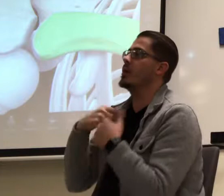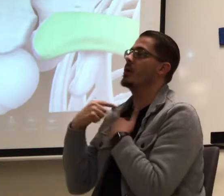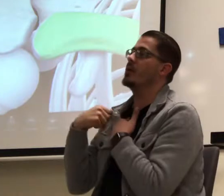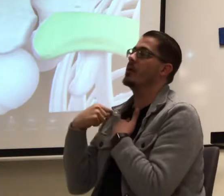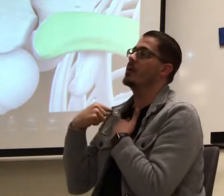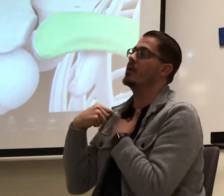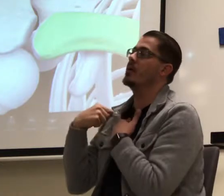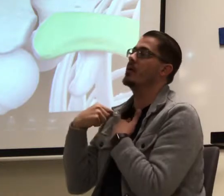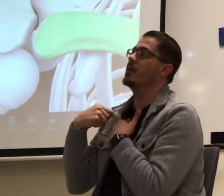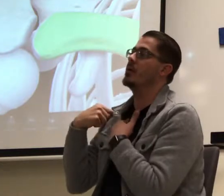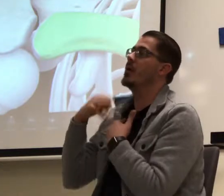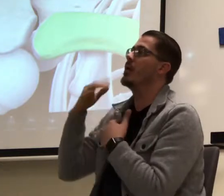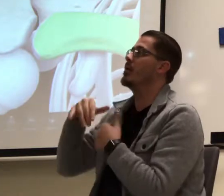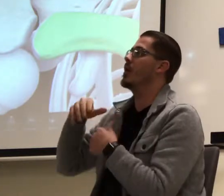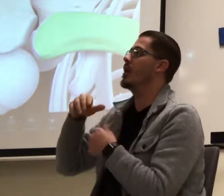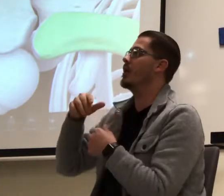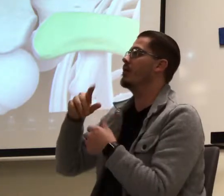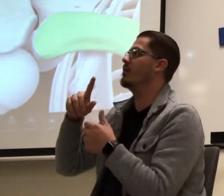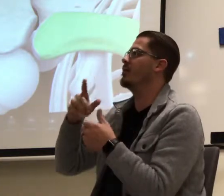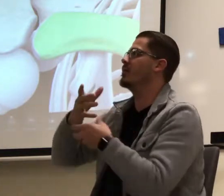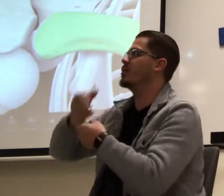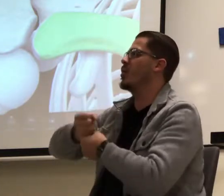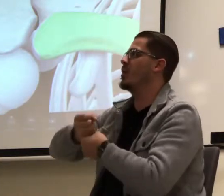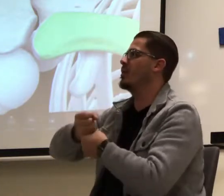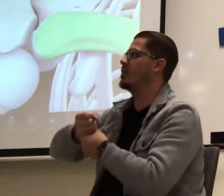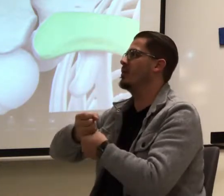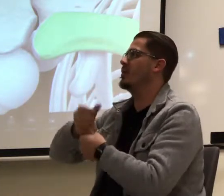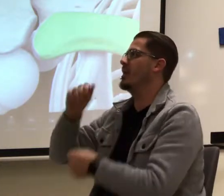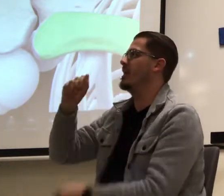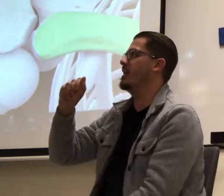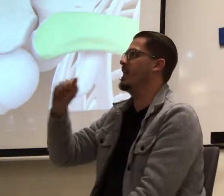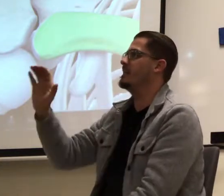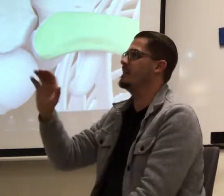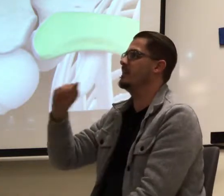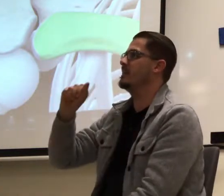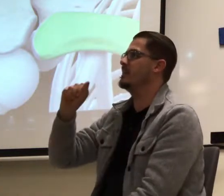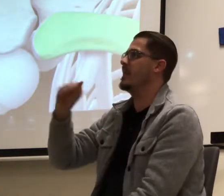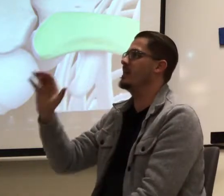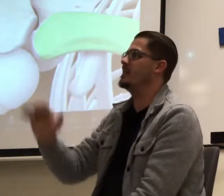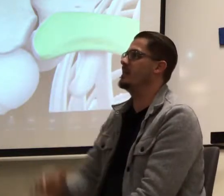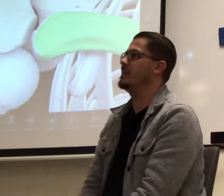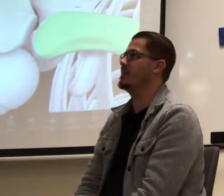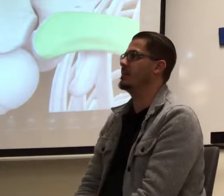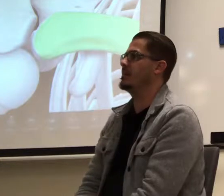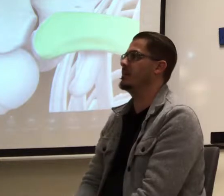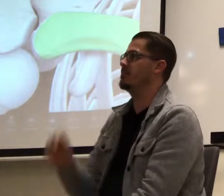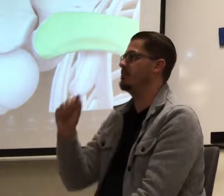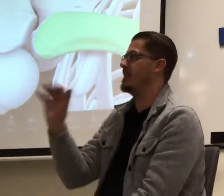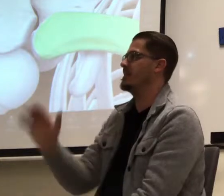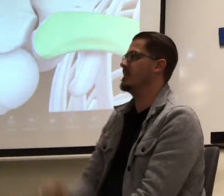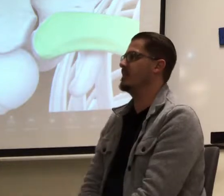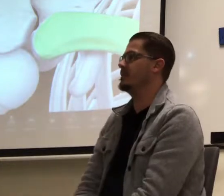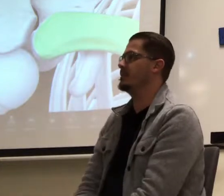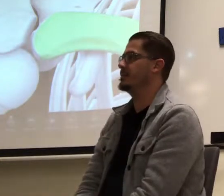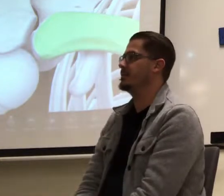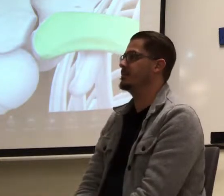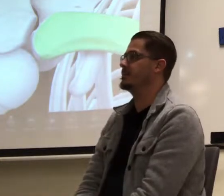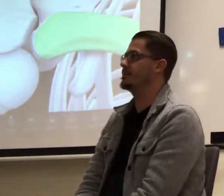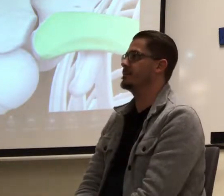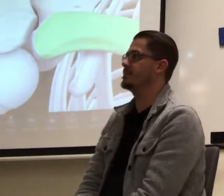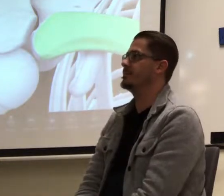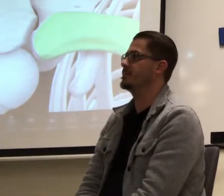Now that joint for short is referred to as the AC joint. I see that term a lot.